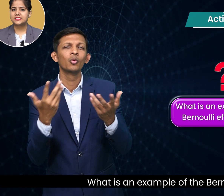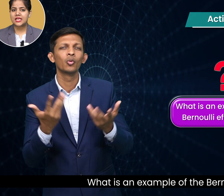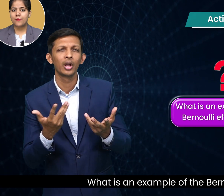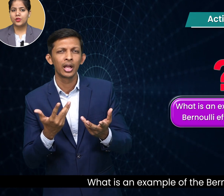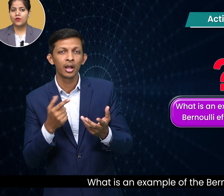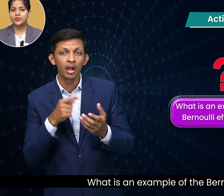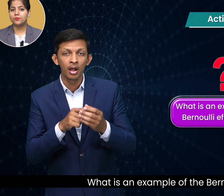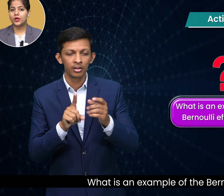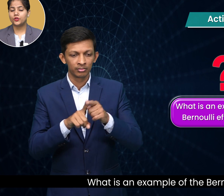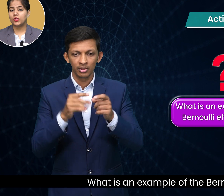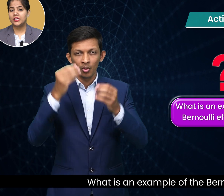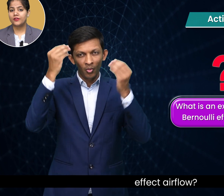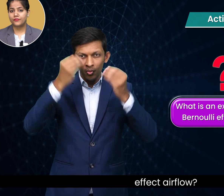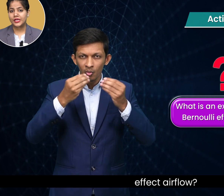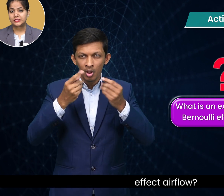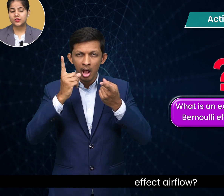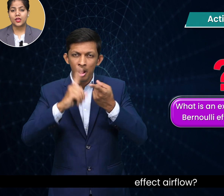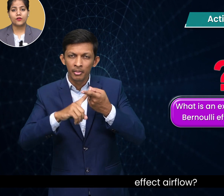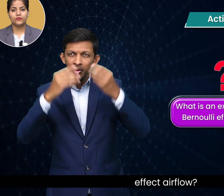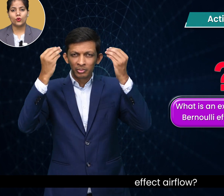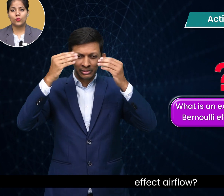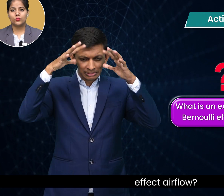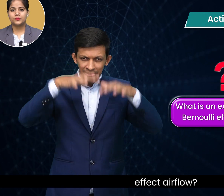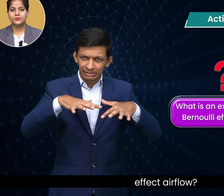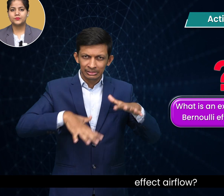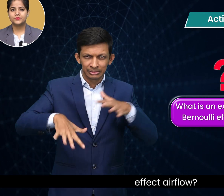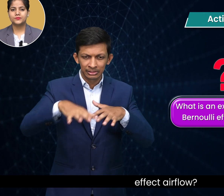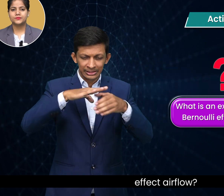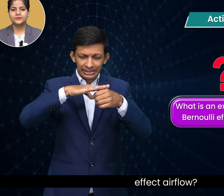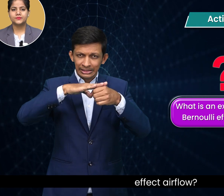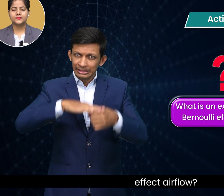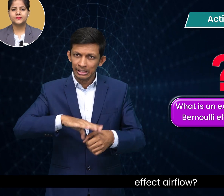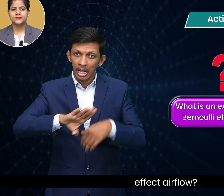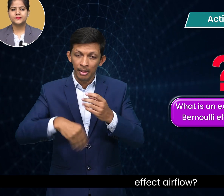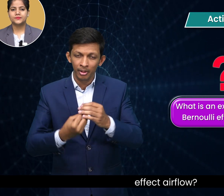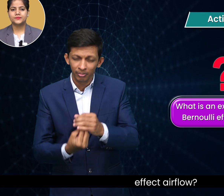What is an example of the Bernoulli effect airflow?